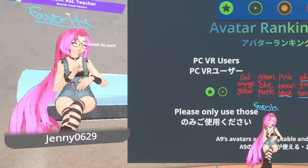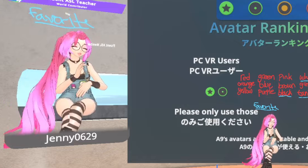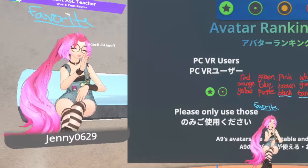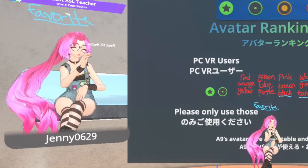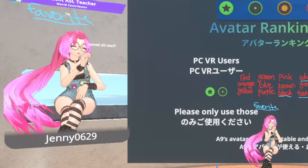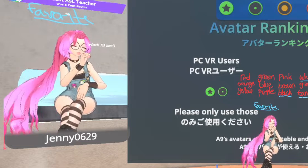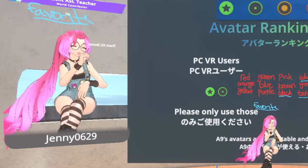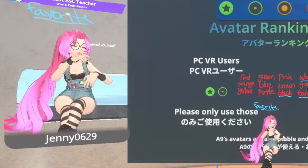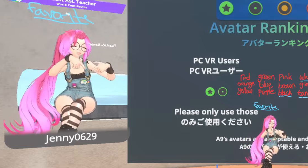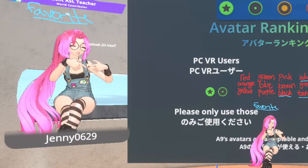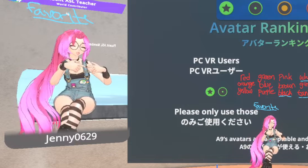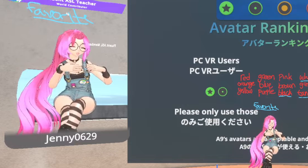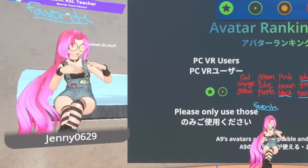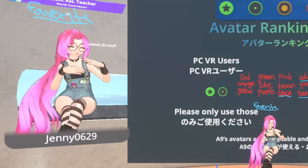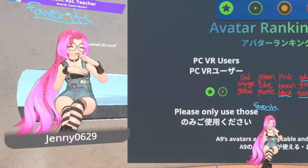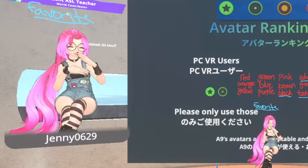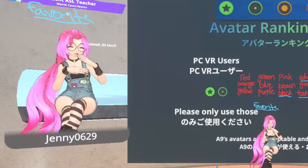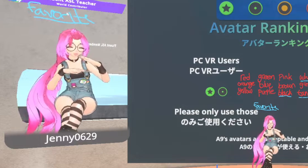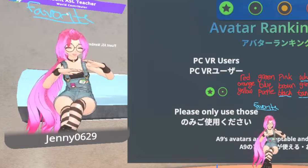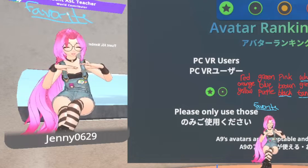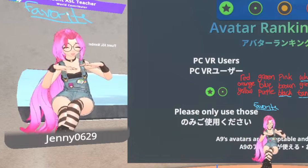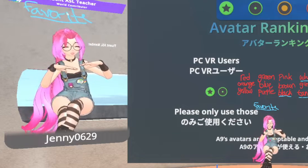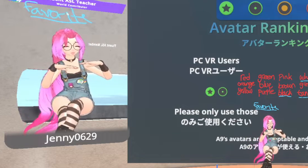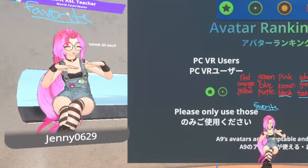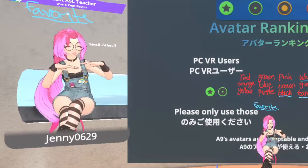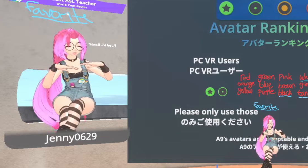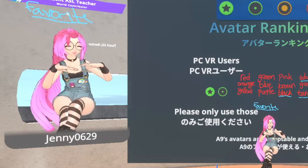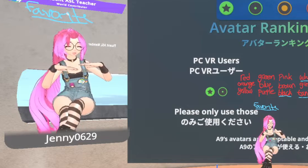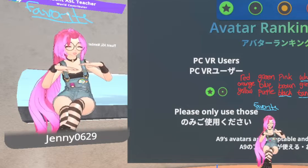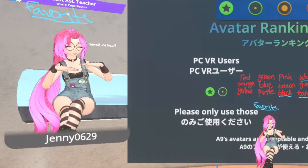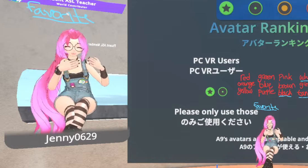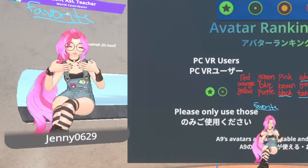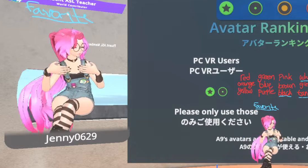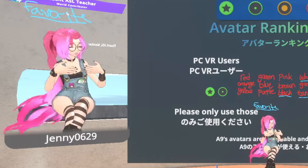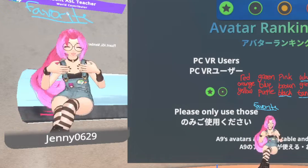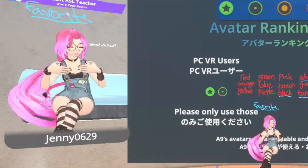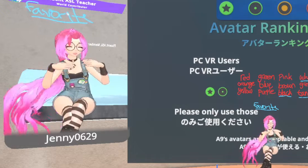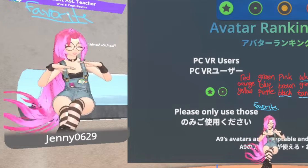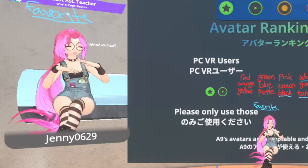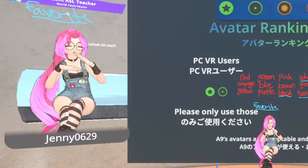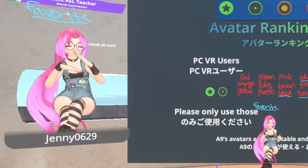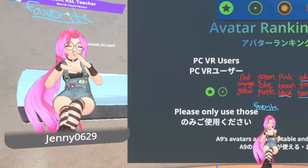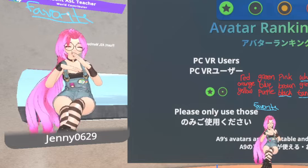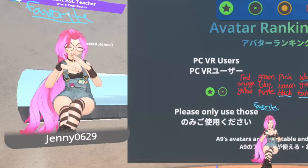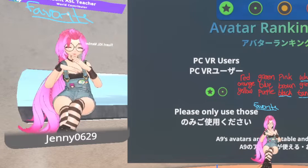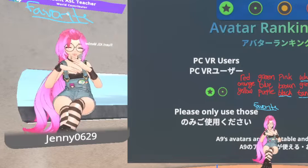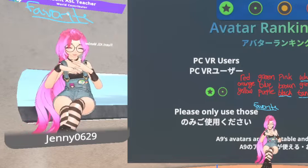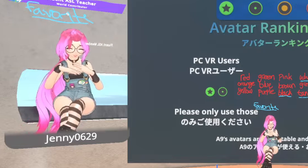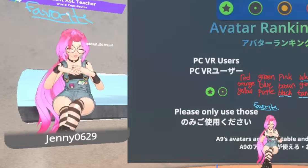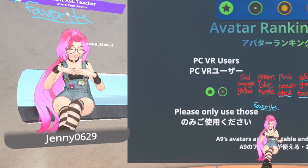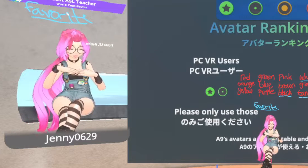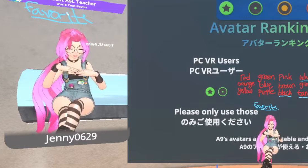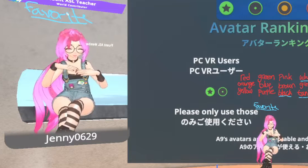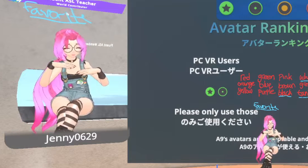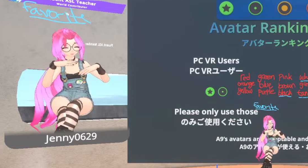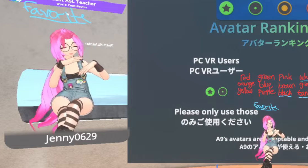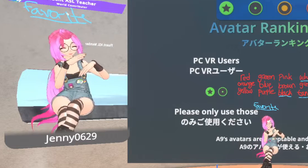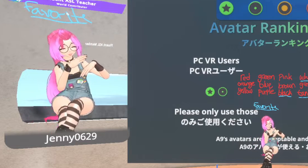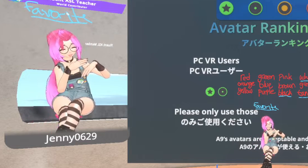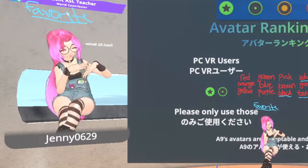No, so comfortable is slightly different. Your hands are like this, not like this. So you're gonna, and then it's more